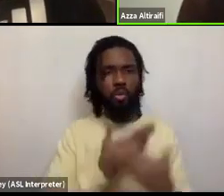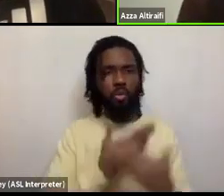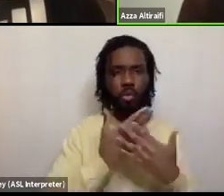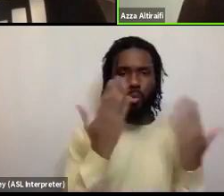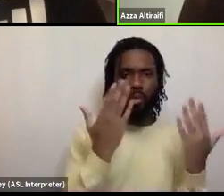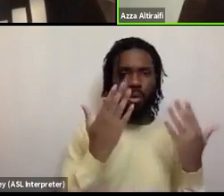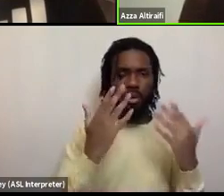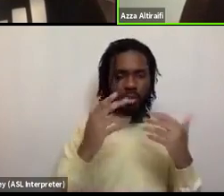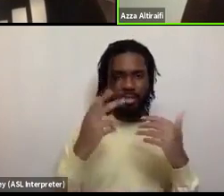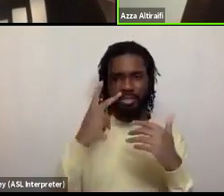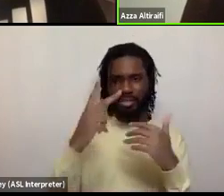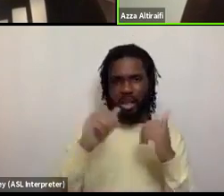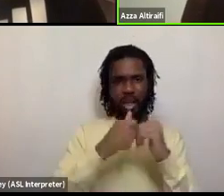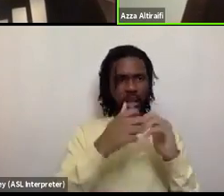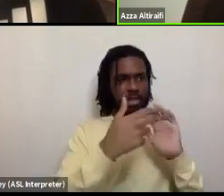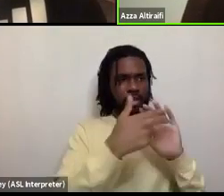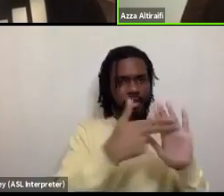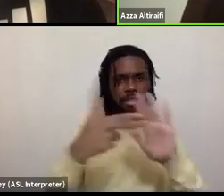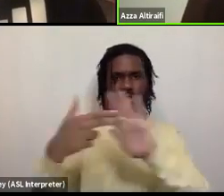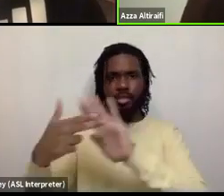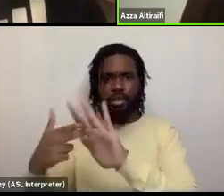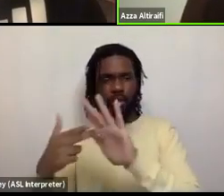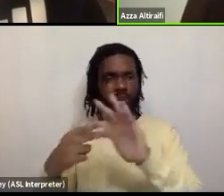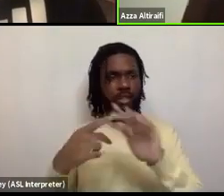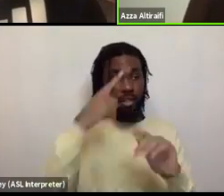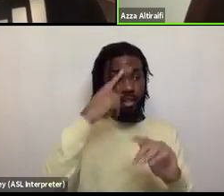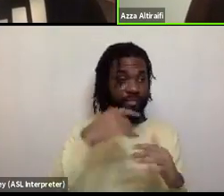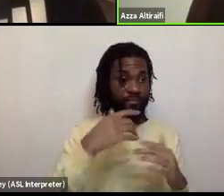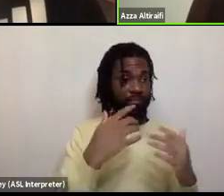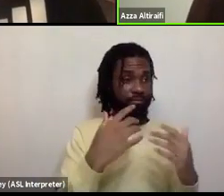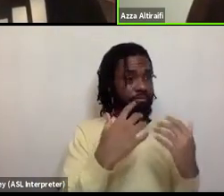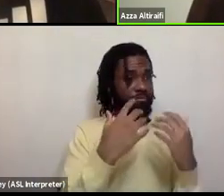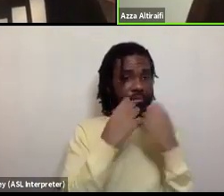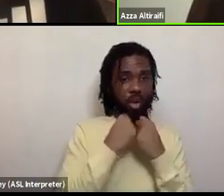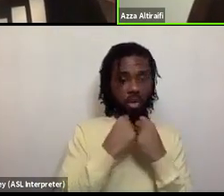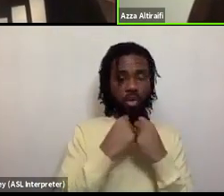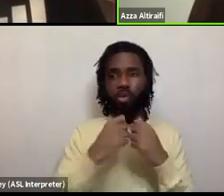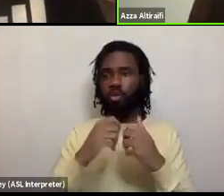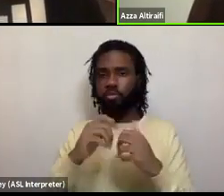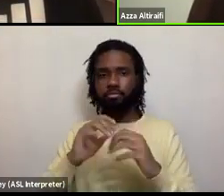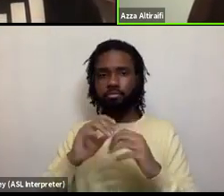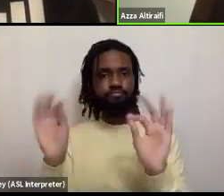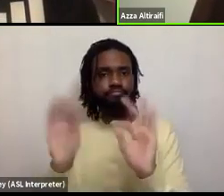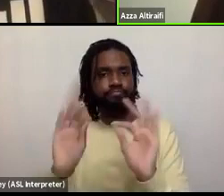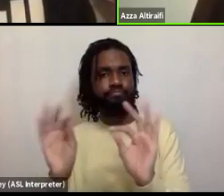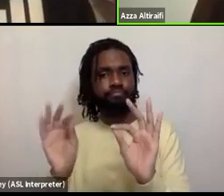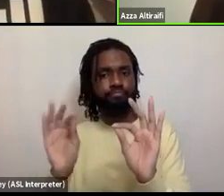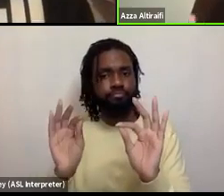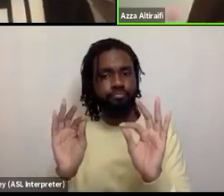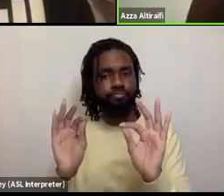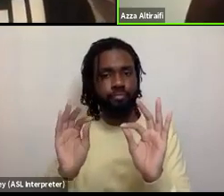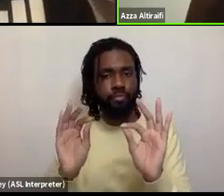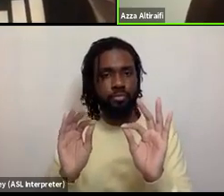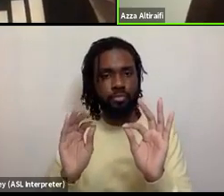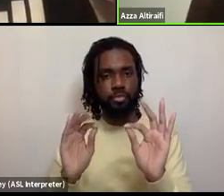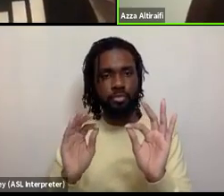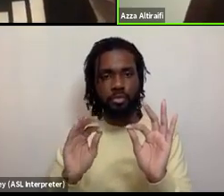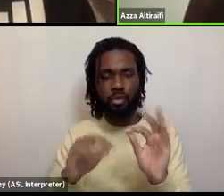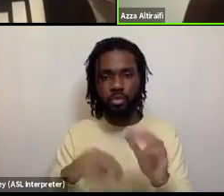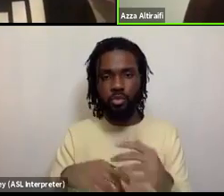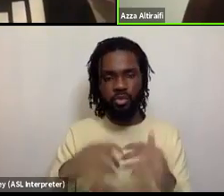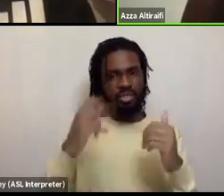are designated as having value and which categories of people are determined to be worth